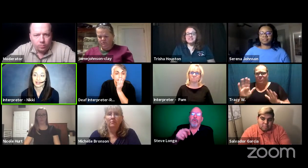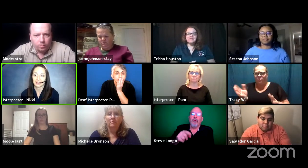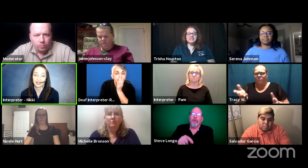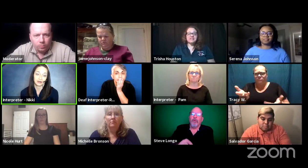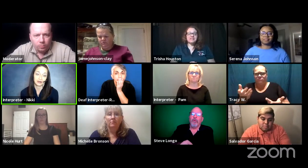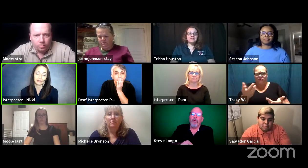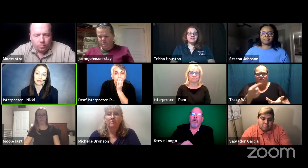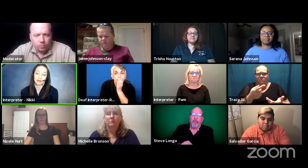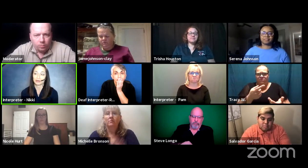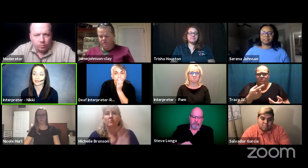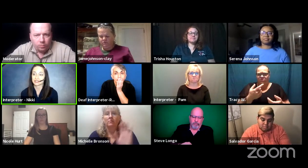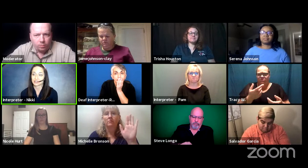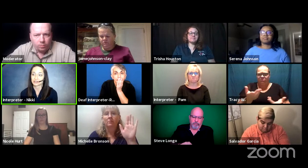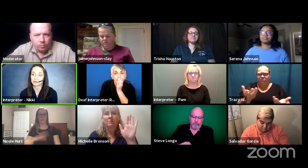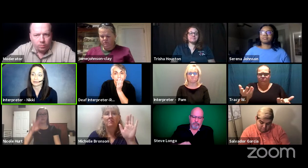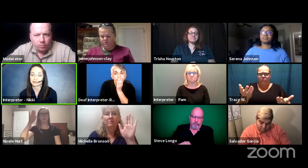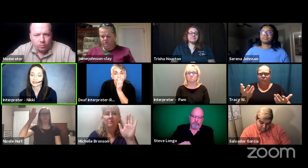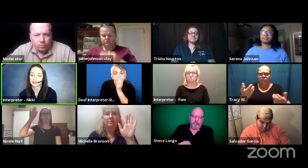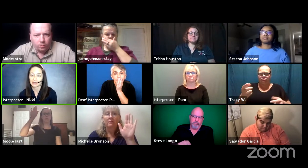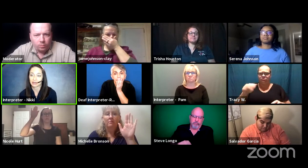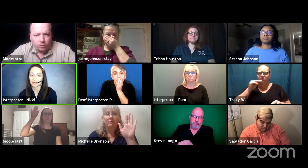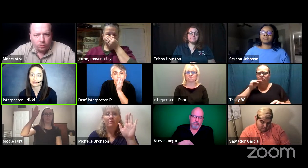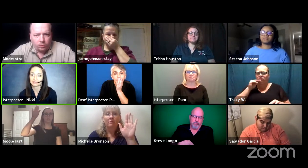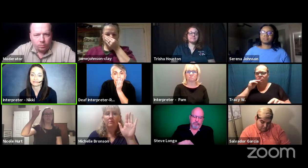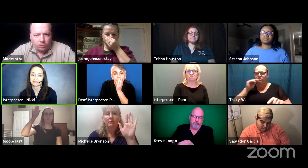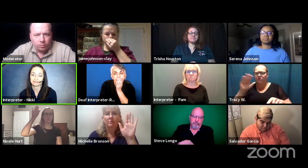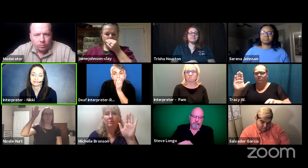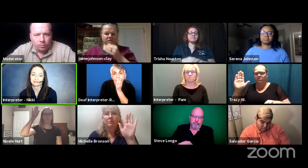I don't know. I'm open for discussion. That's my thought.